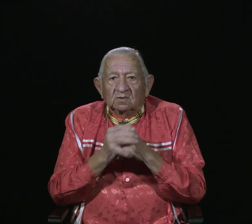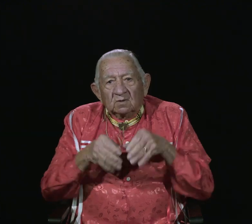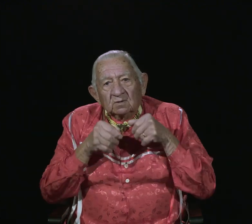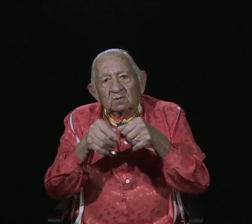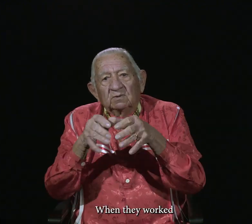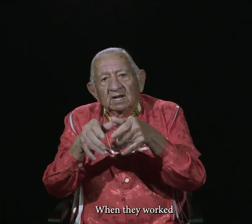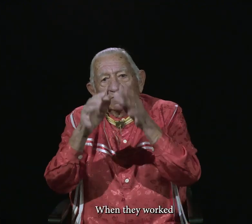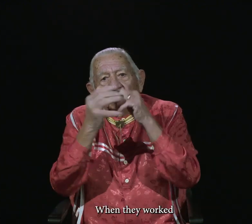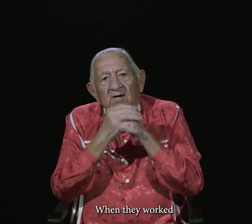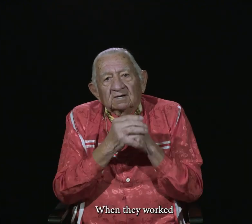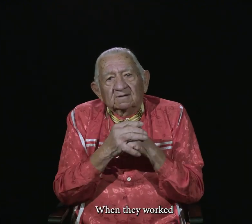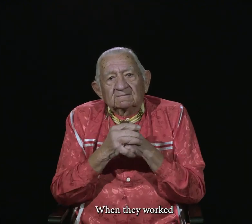When they worked